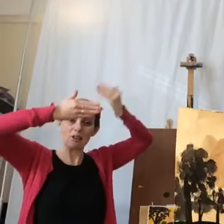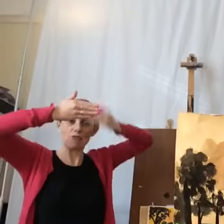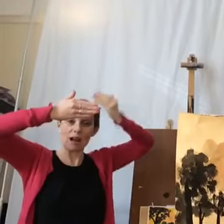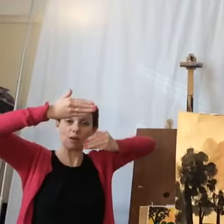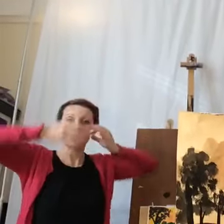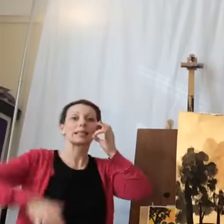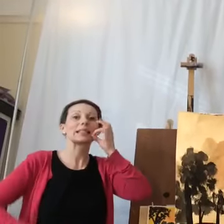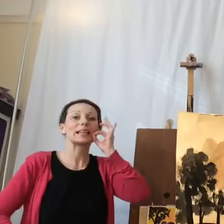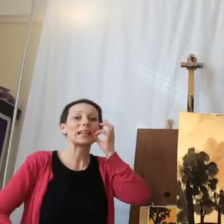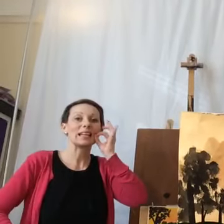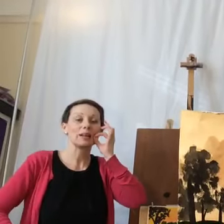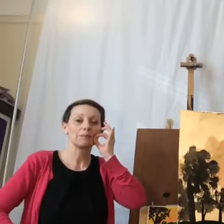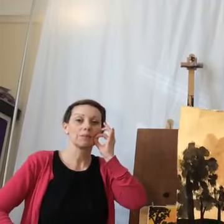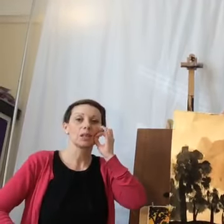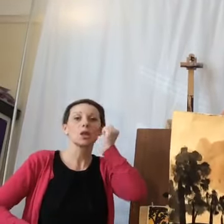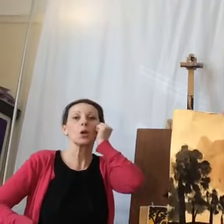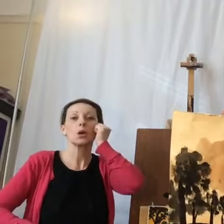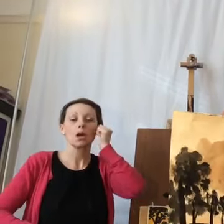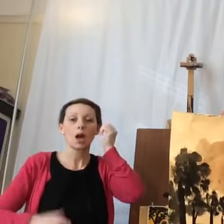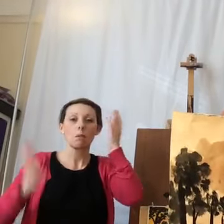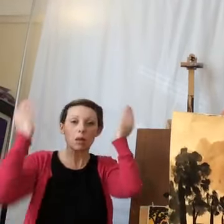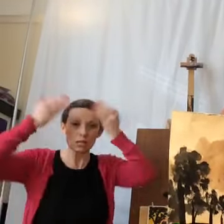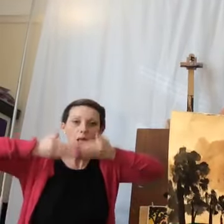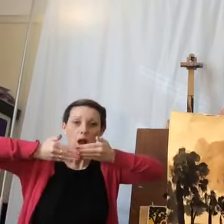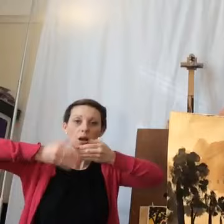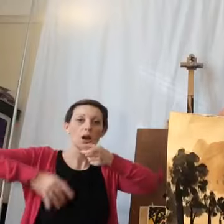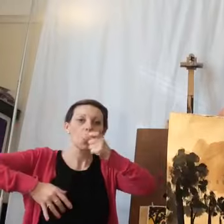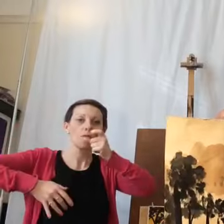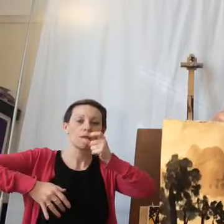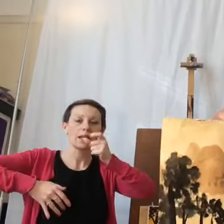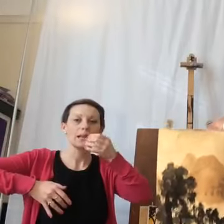So that's coffee. That's tea.